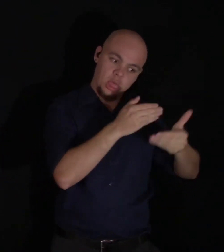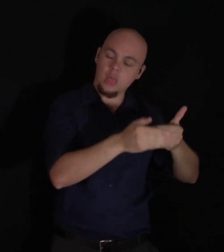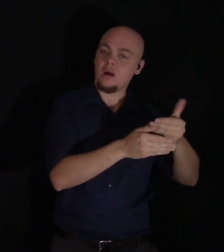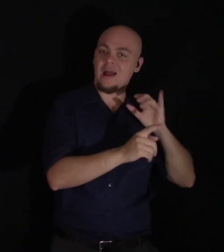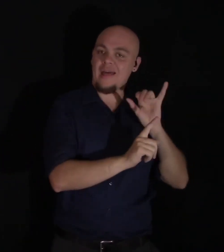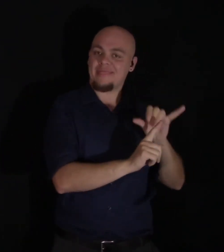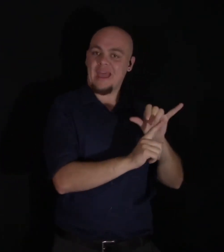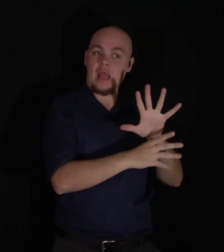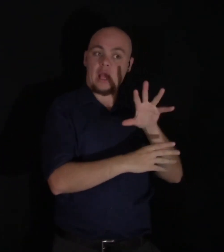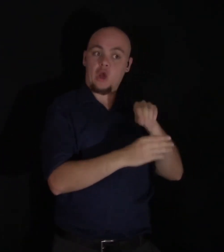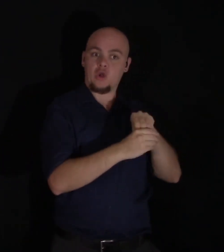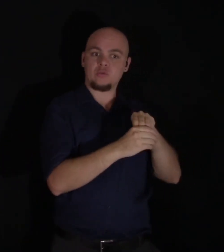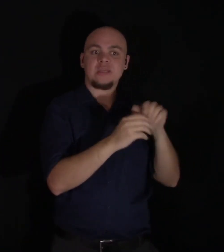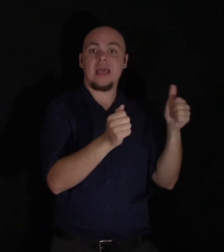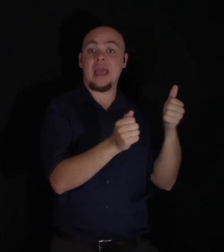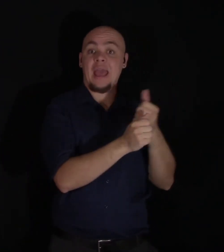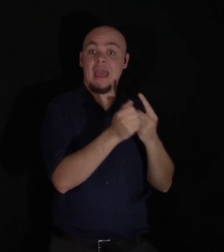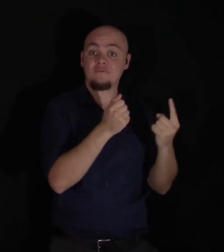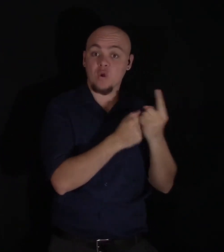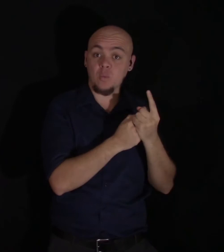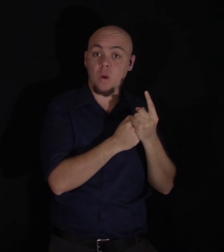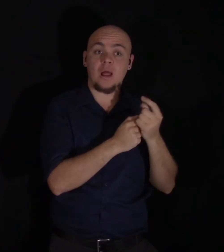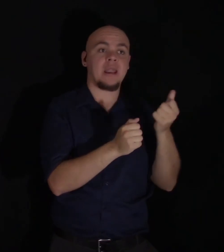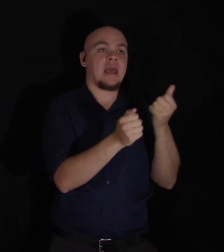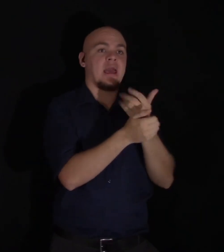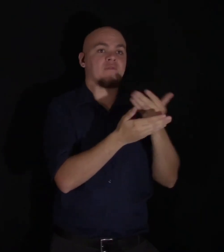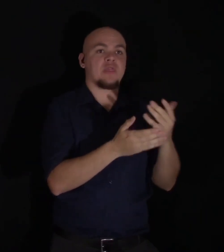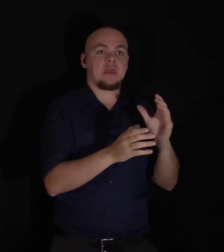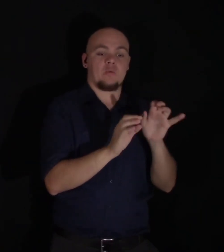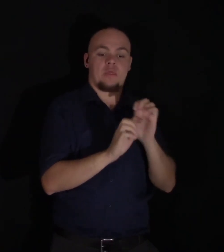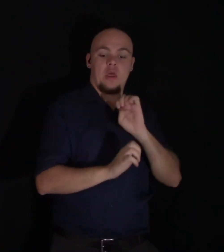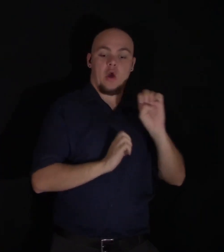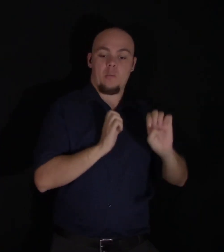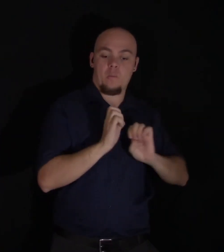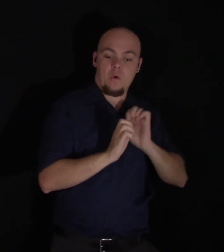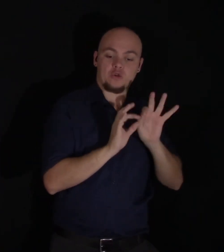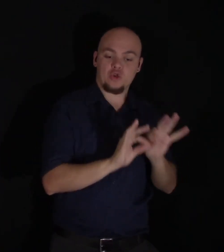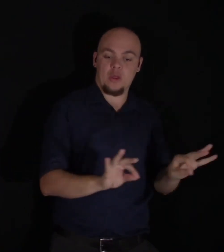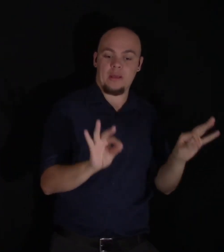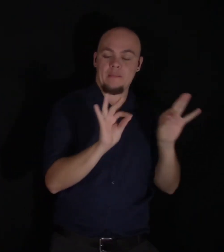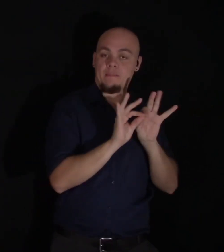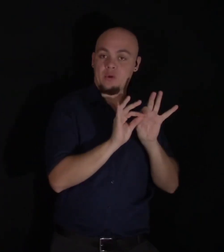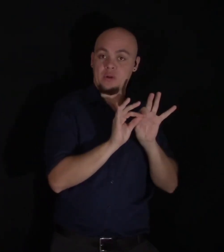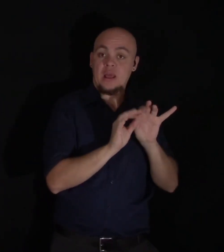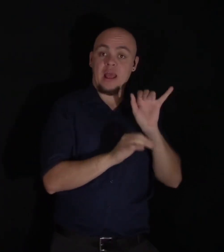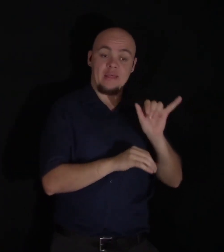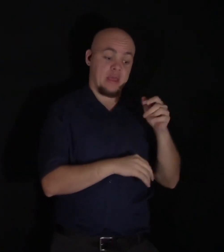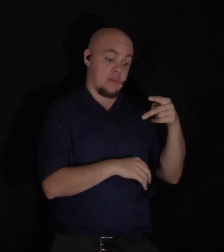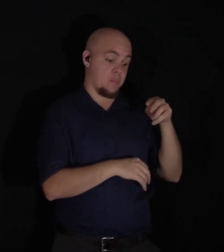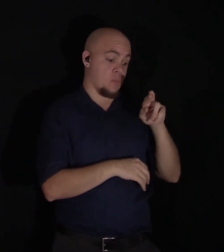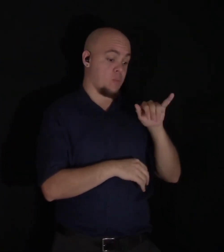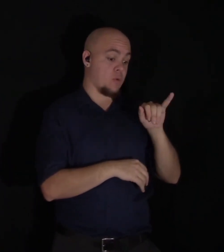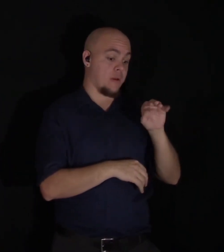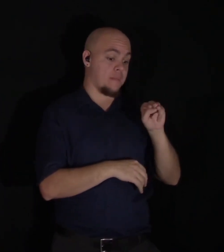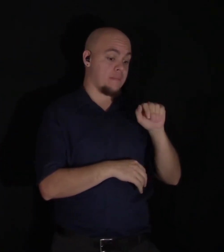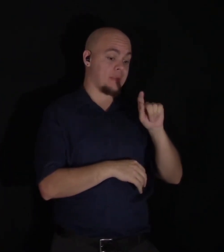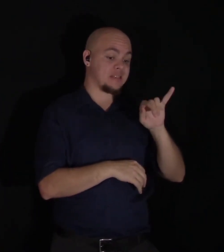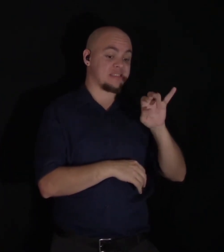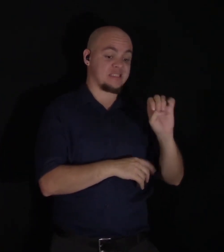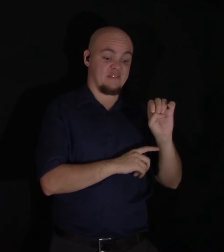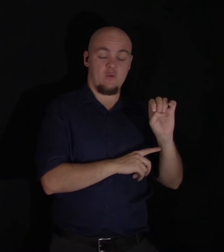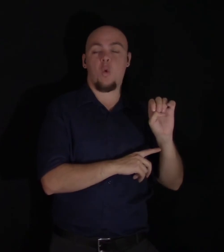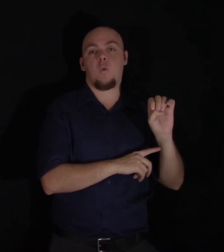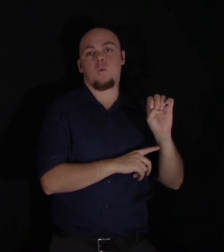memory includes everyone and everything of an emotional importance in your life. And that primitive brain of yours is going